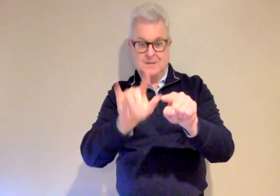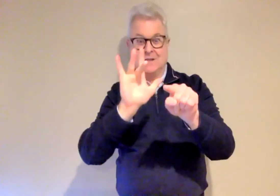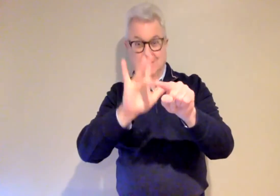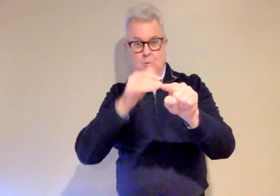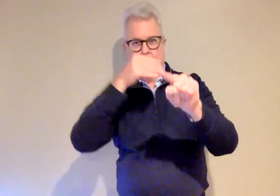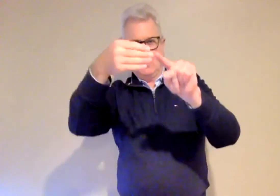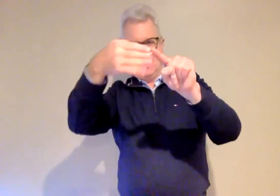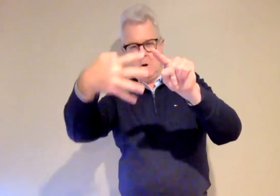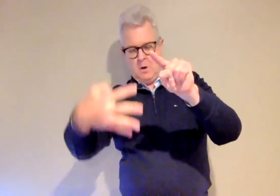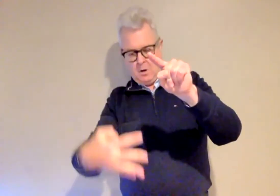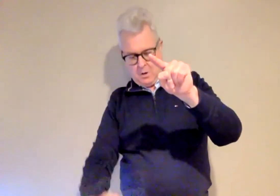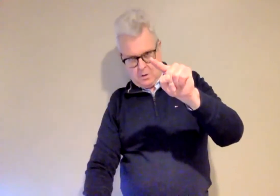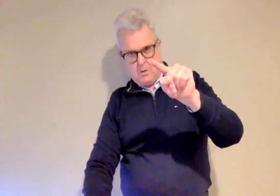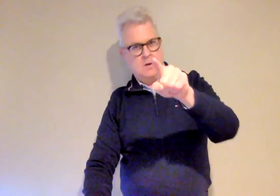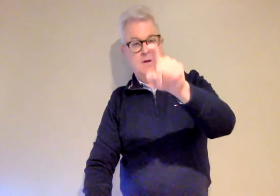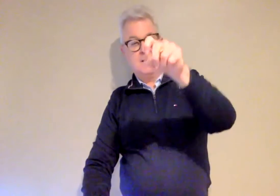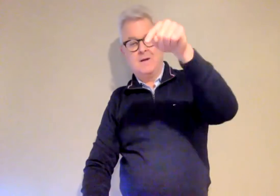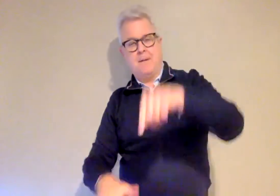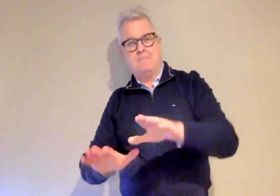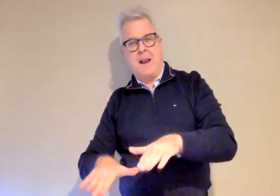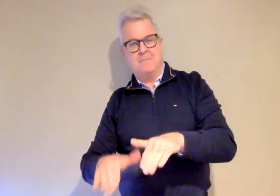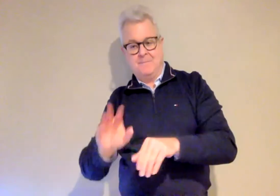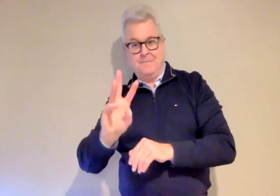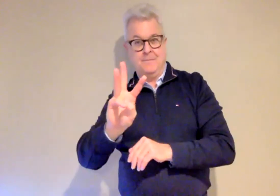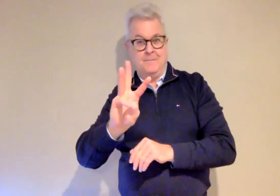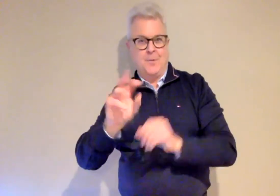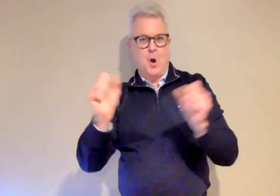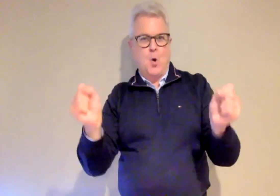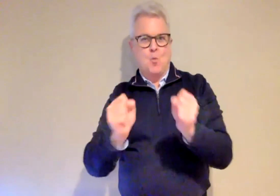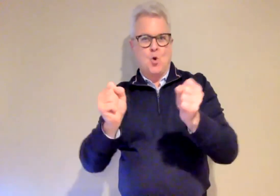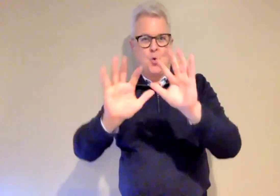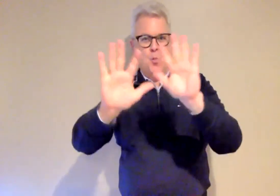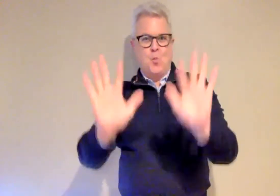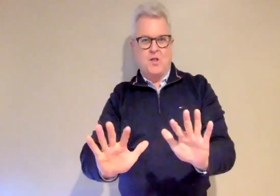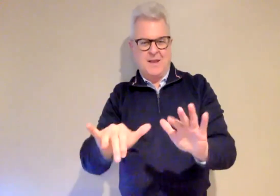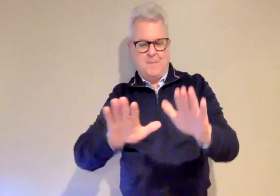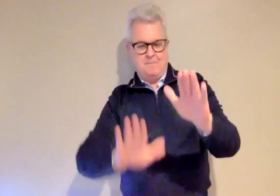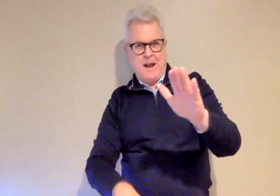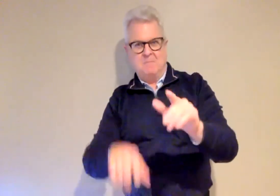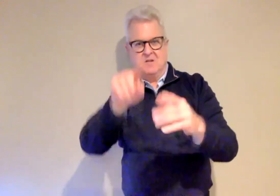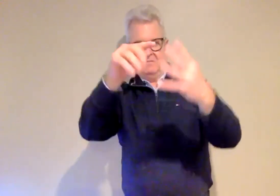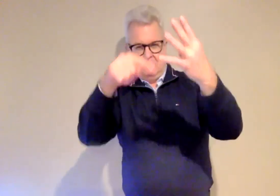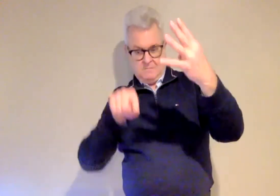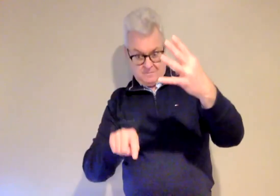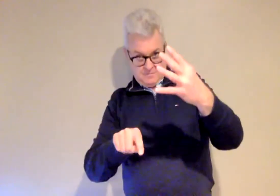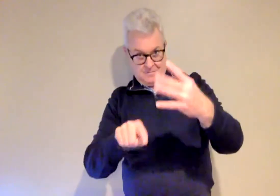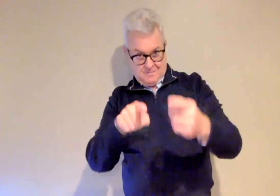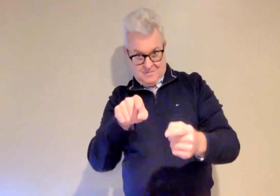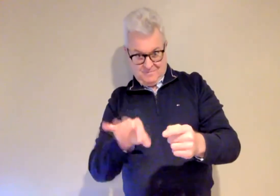And hazards. So each of these links have different things. So you go down to the far bottom and they have one specifically for cold weather.